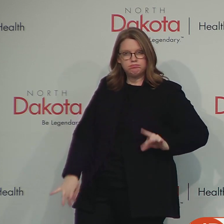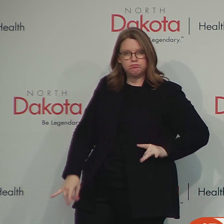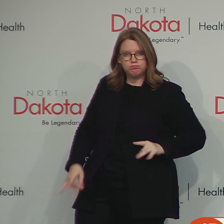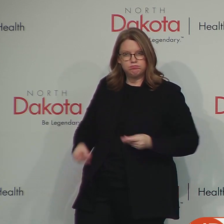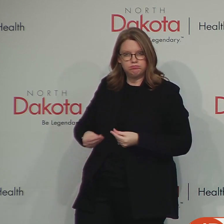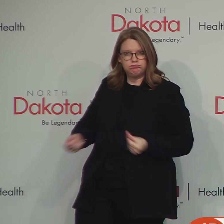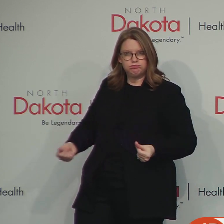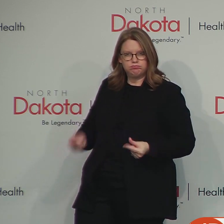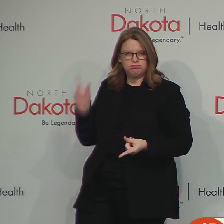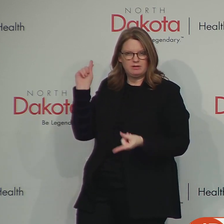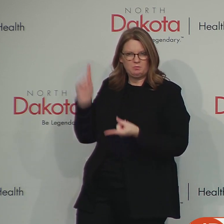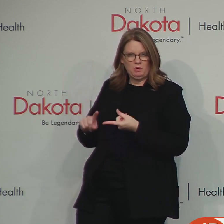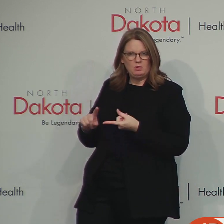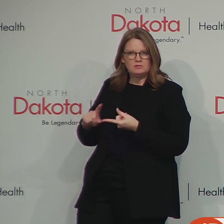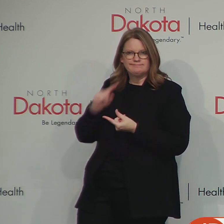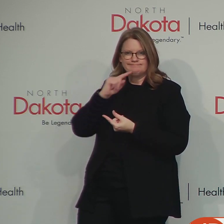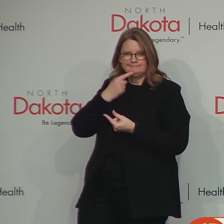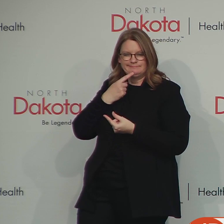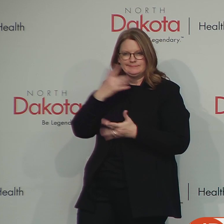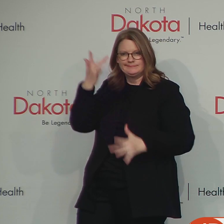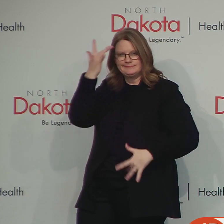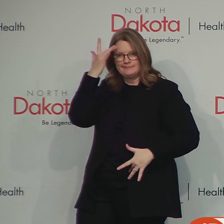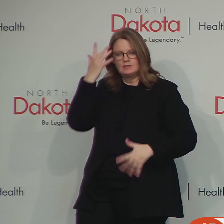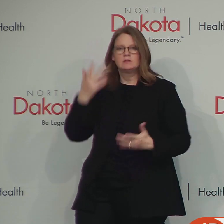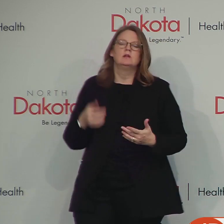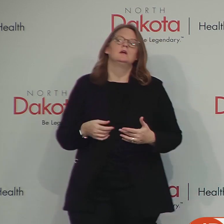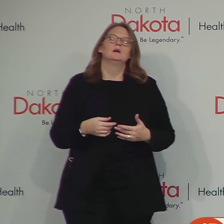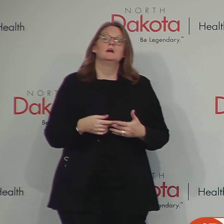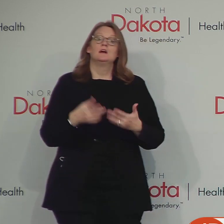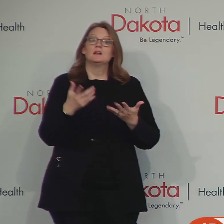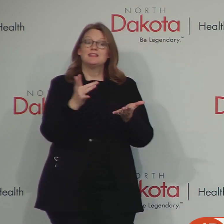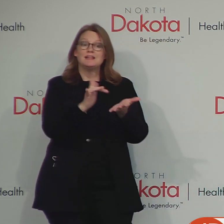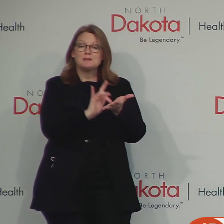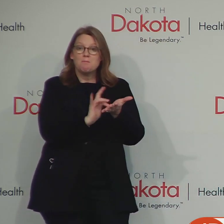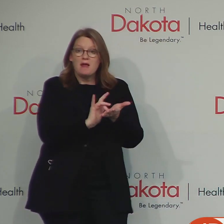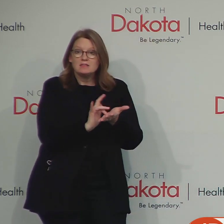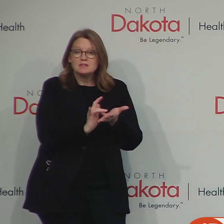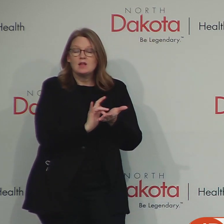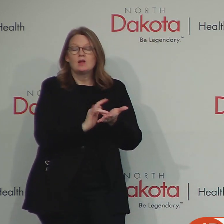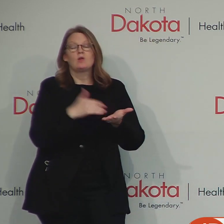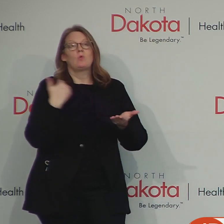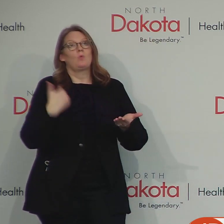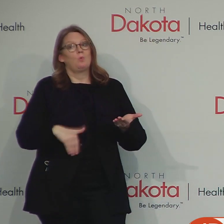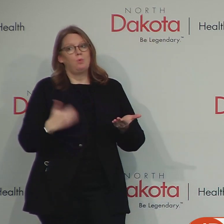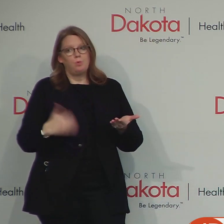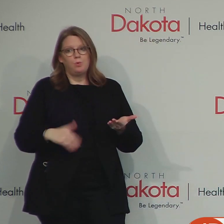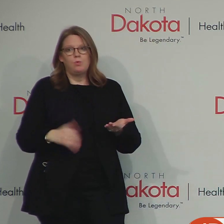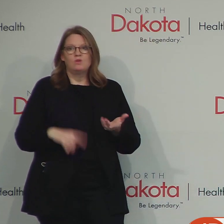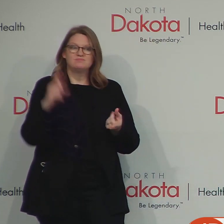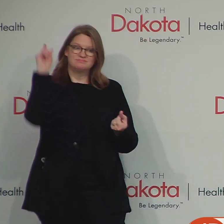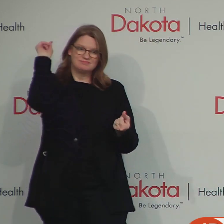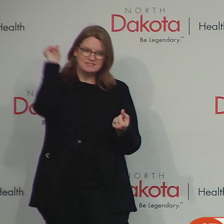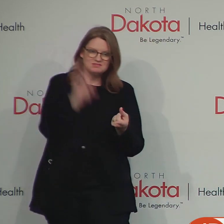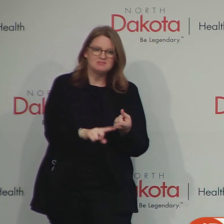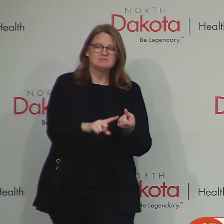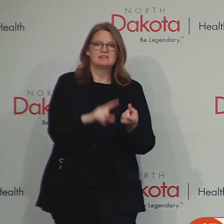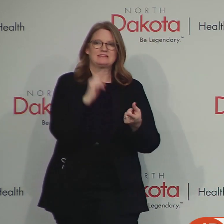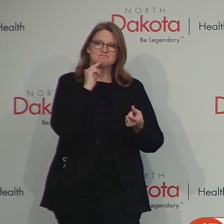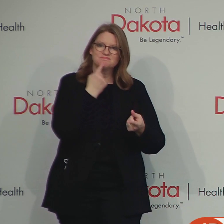As Governor Burgum alluded to, these medications have shown significant reductions in severity of illness and